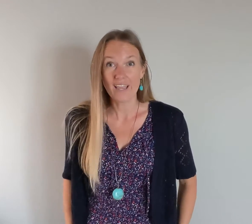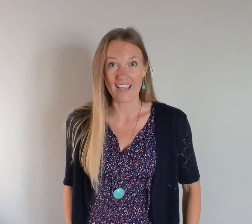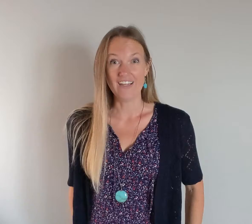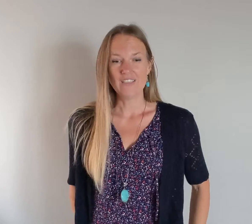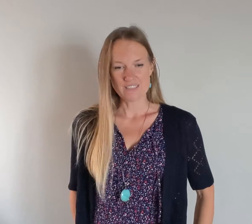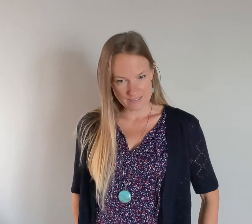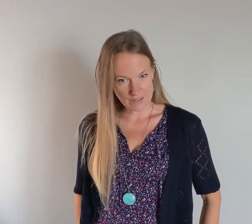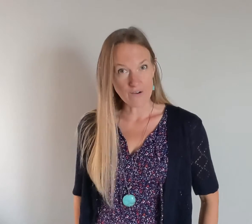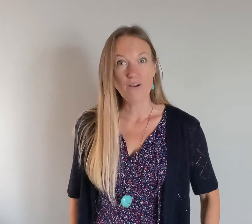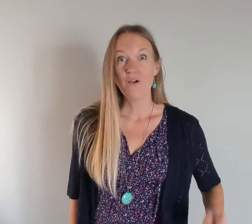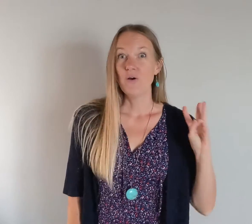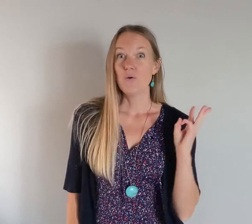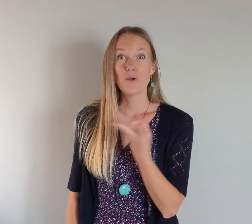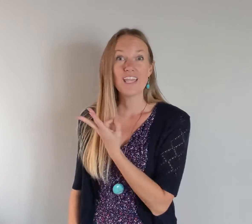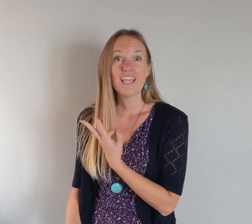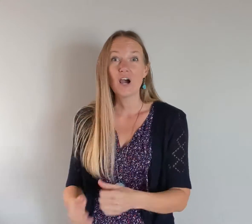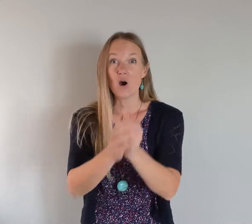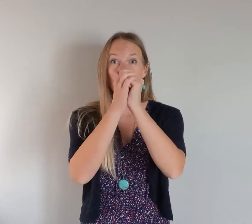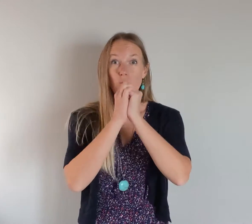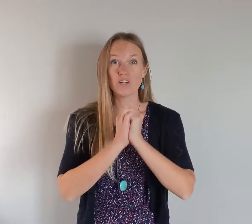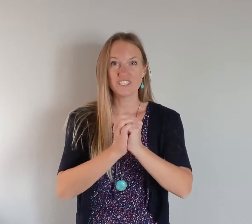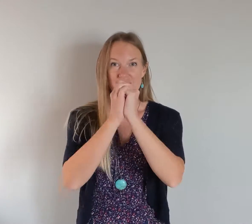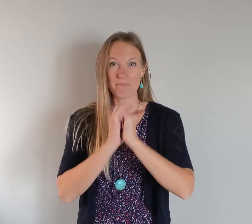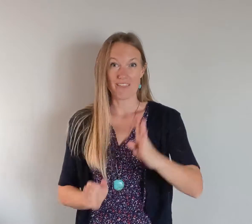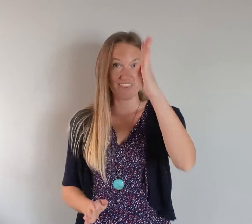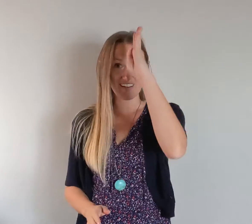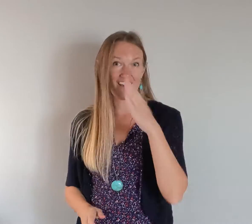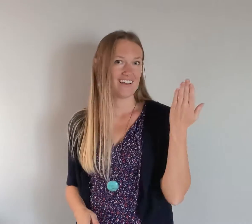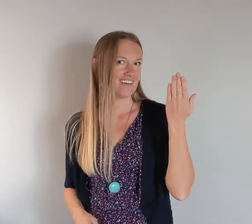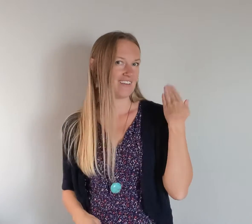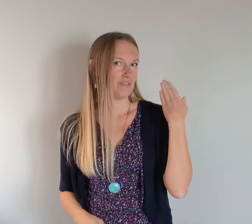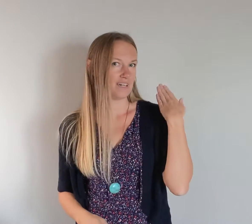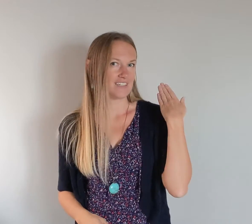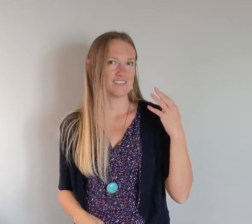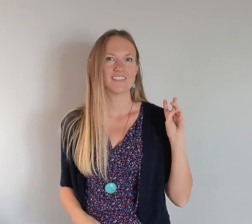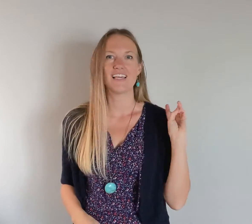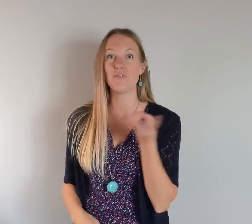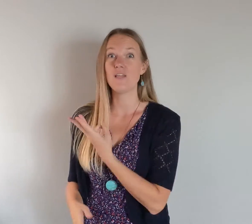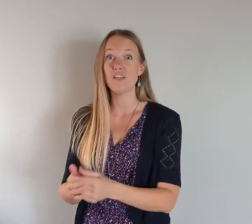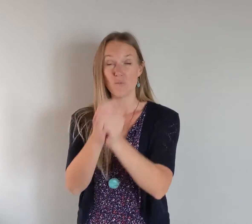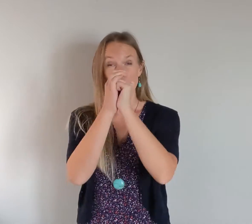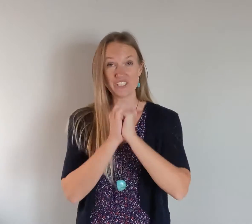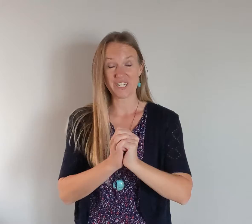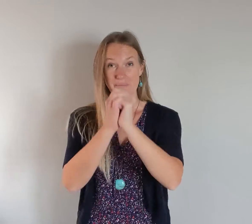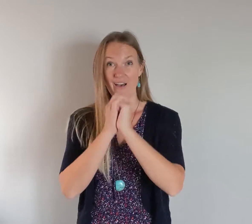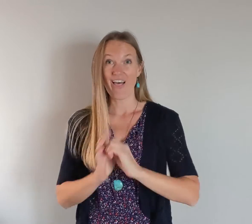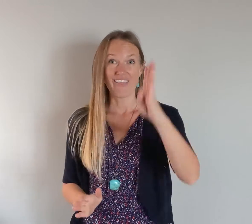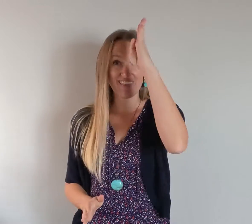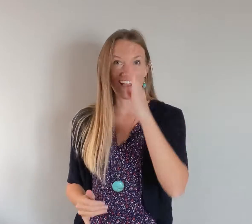Okay, so we worship the God who was, and we worship the